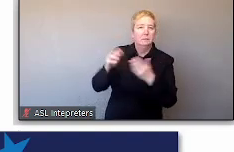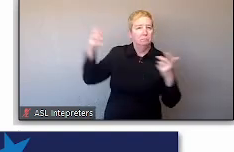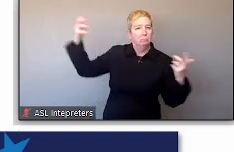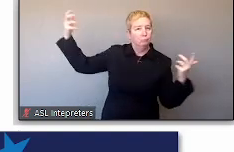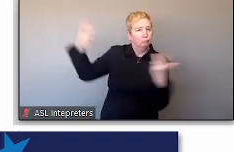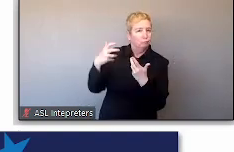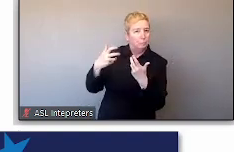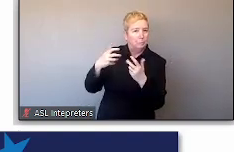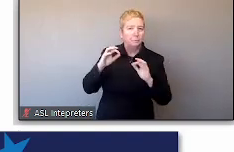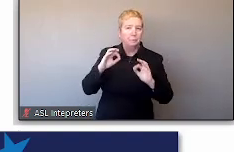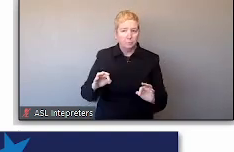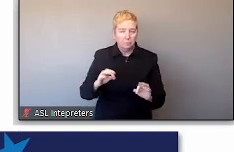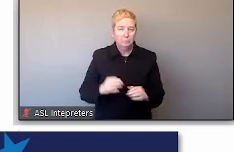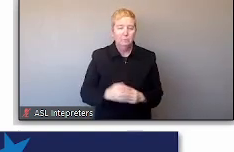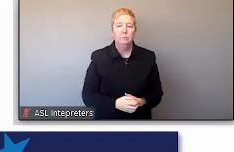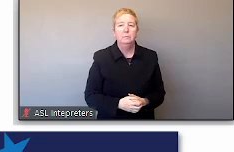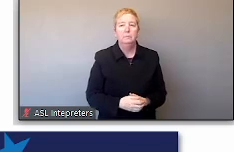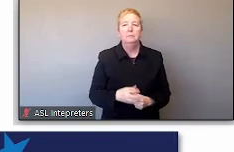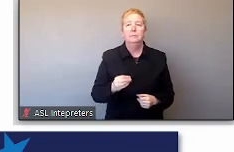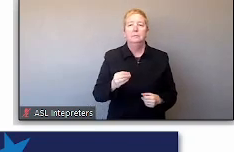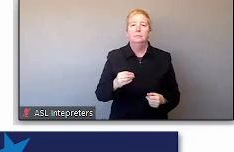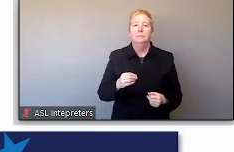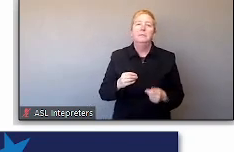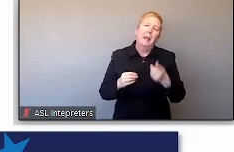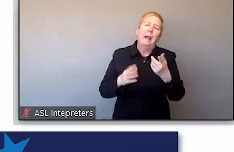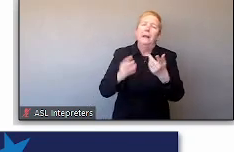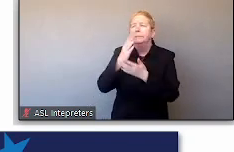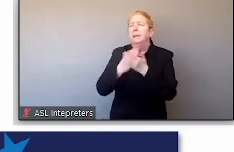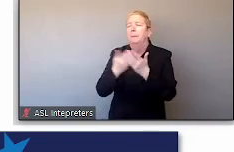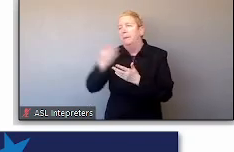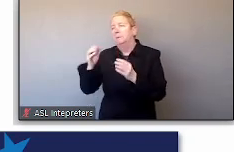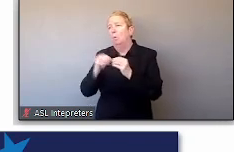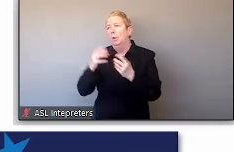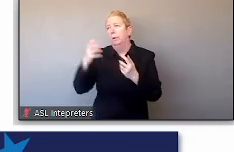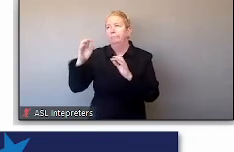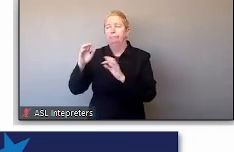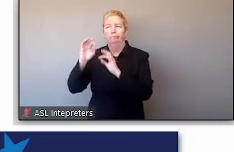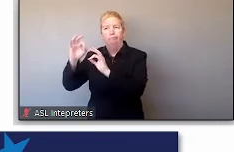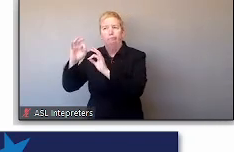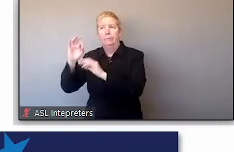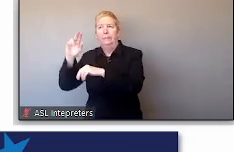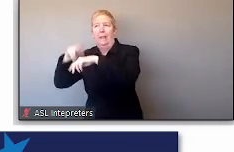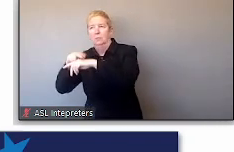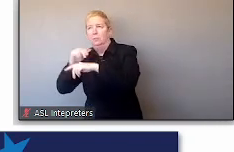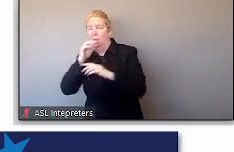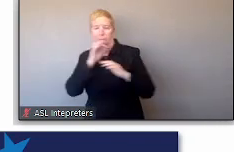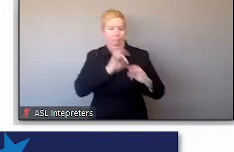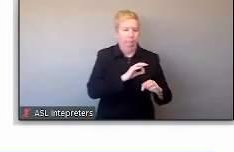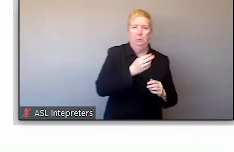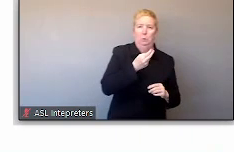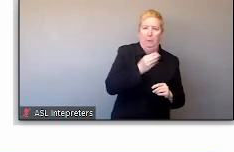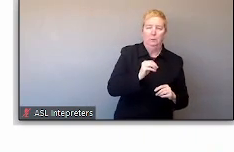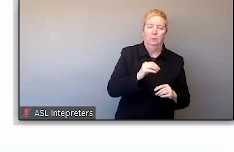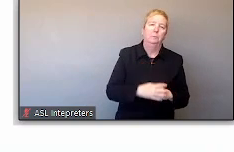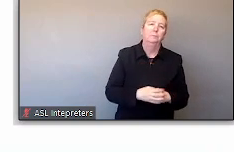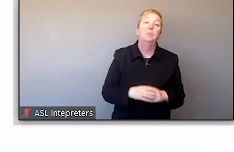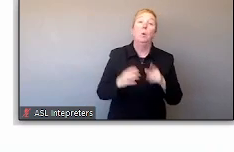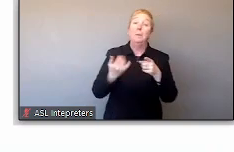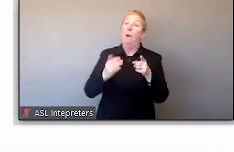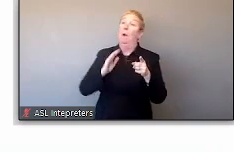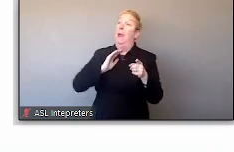new things that make more sense on a national level as well. Next slide. Speaking of our